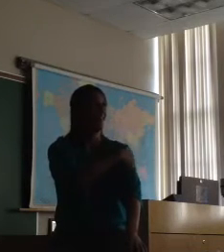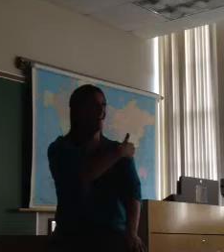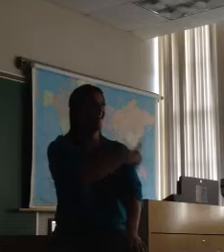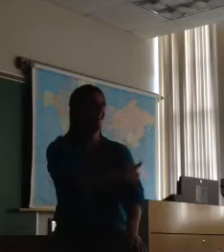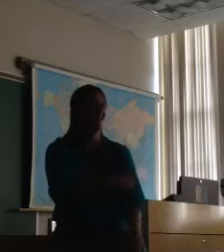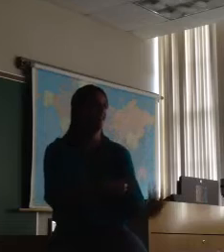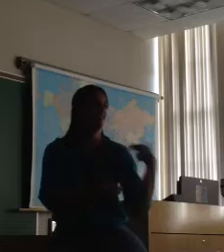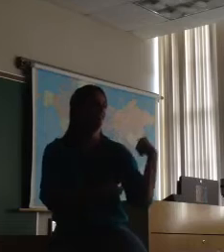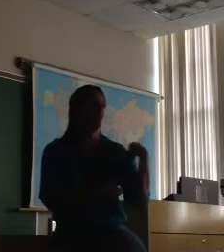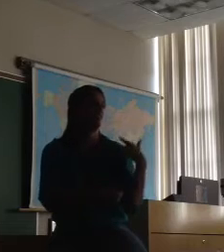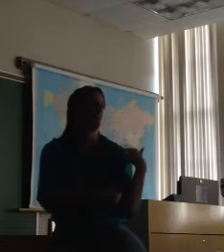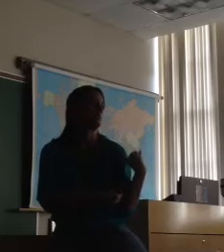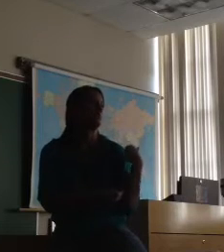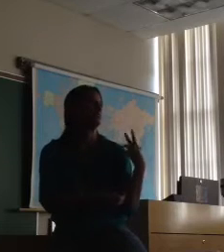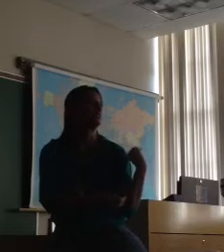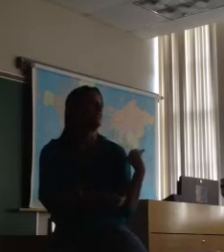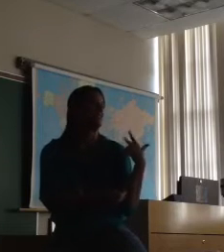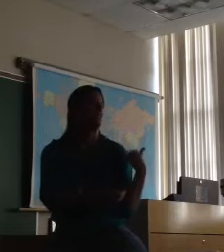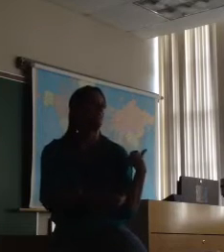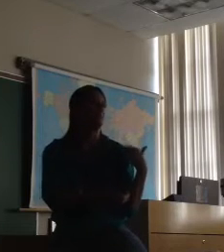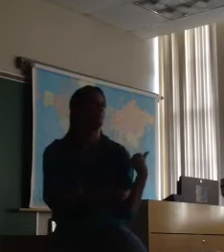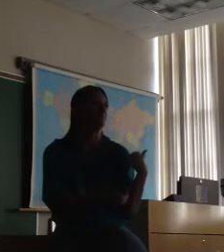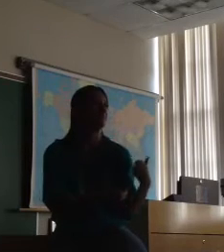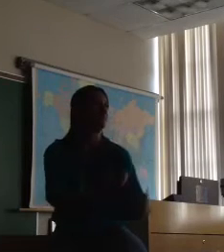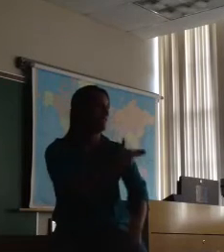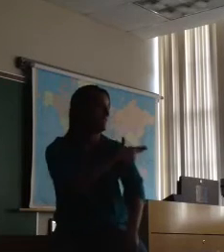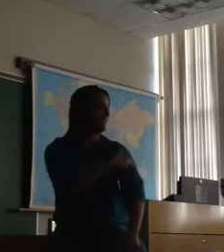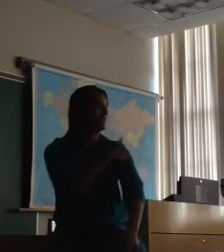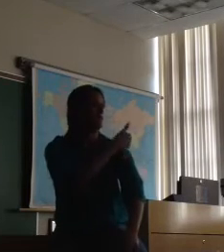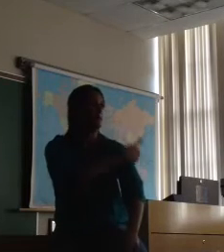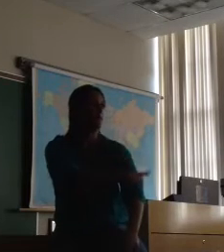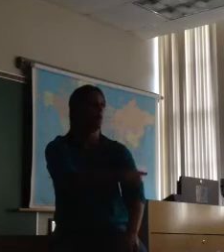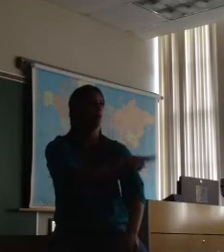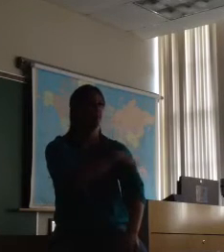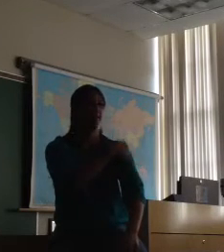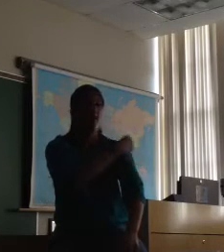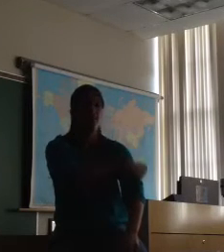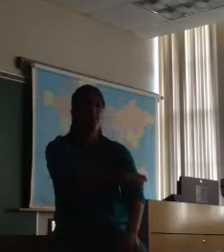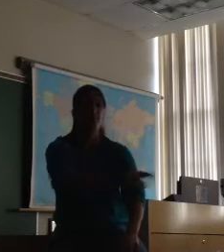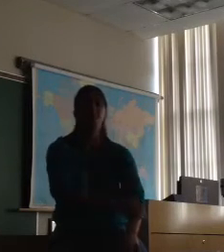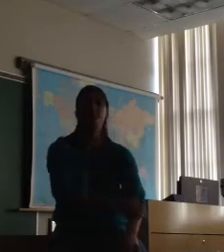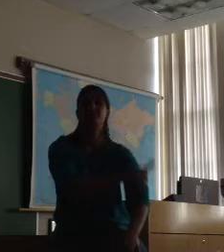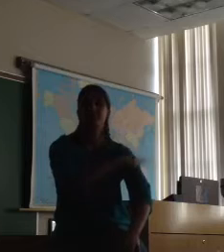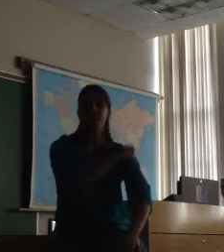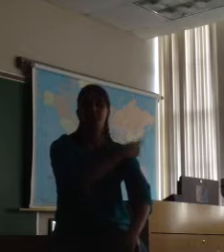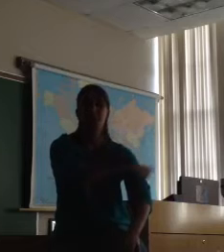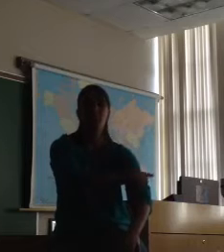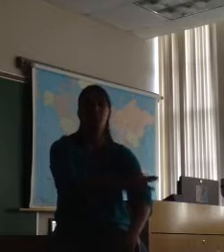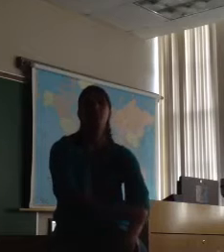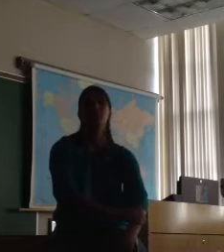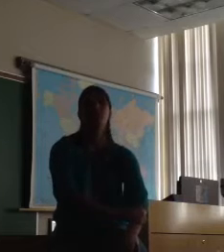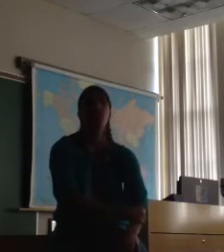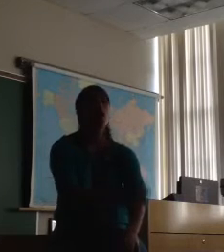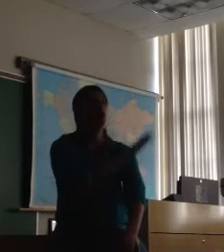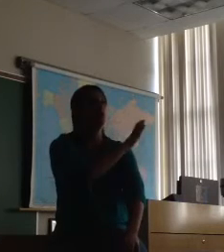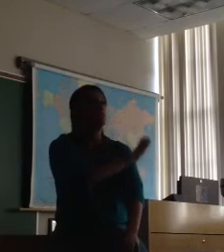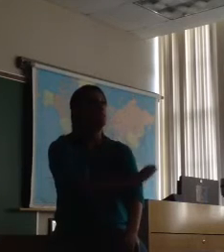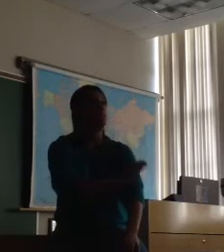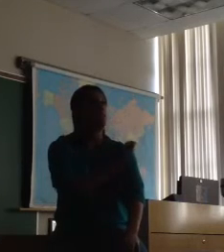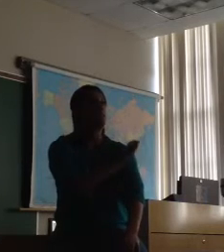that. Hospital. Hospital. So just make the cross. Hospital. With the H. And you see C for